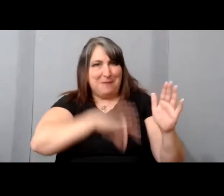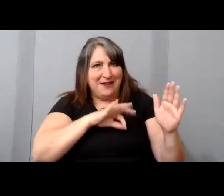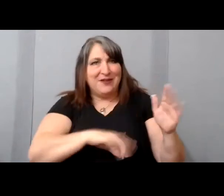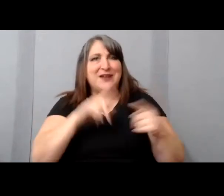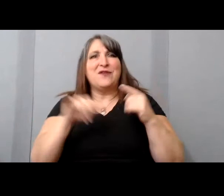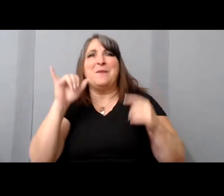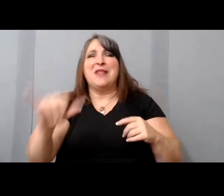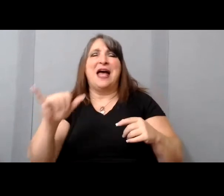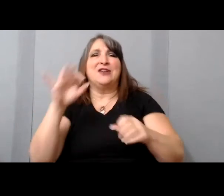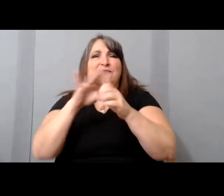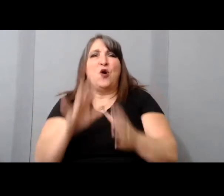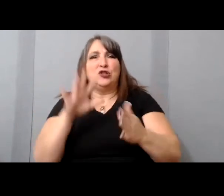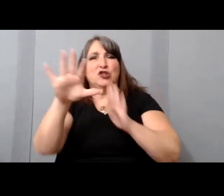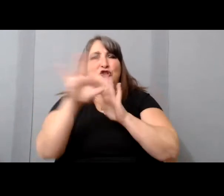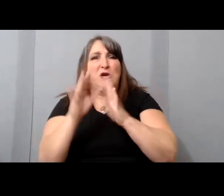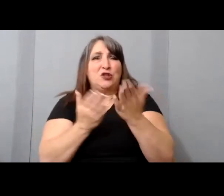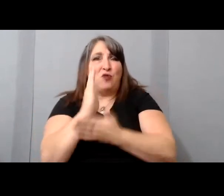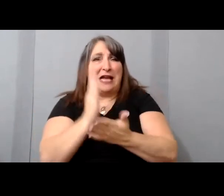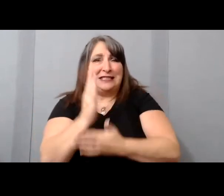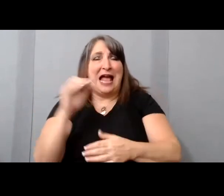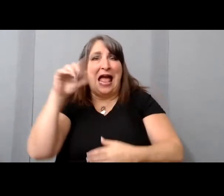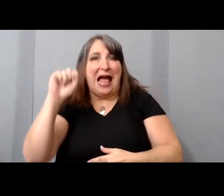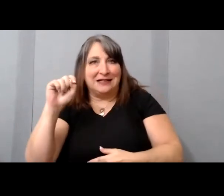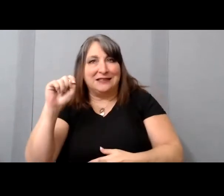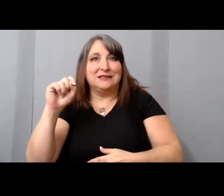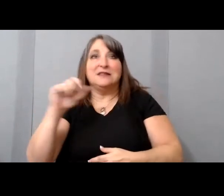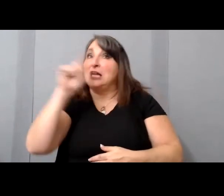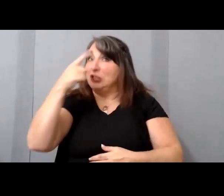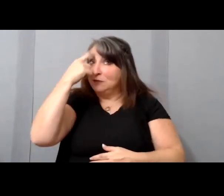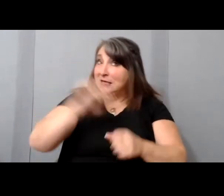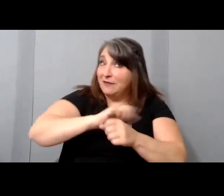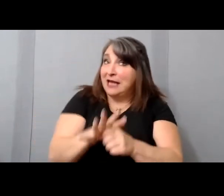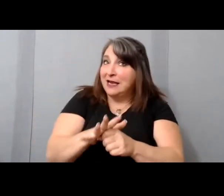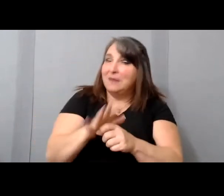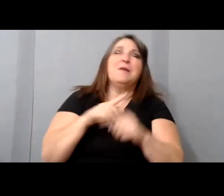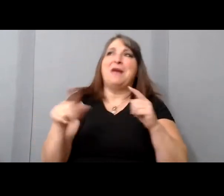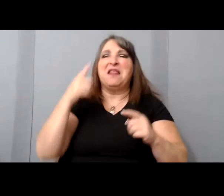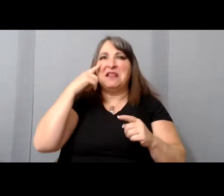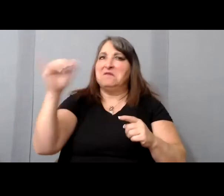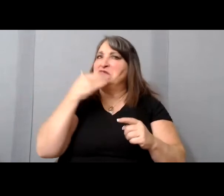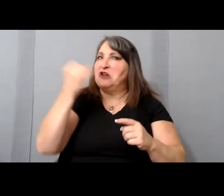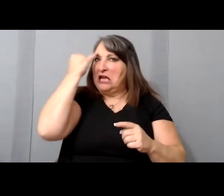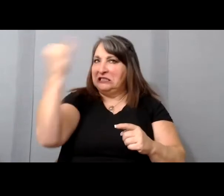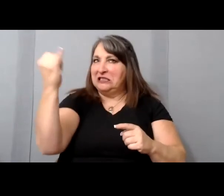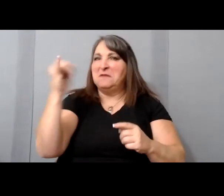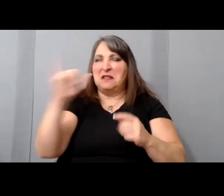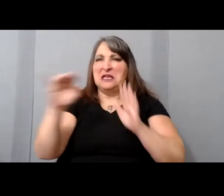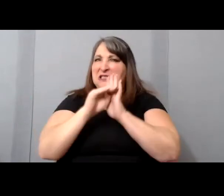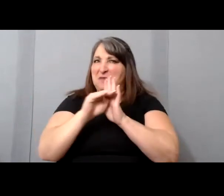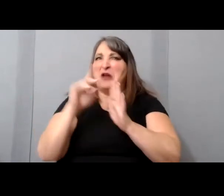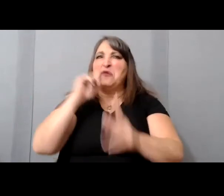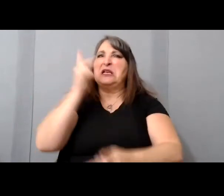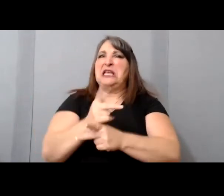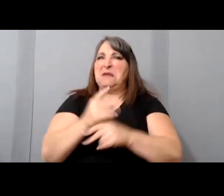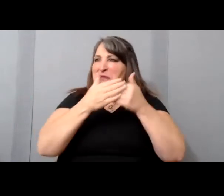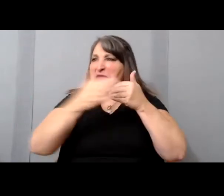this pandemic. But the success of this November tells us not only were we on the right track, but that this model is here to stay, and we're going to